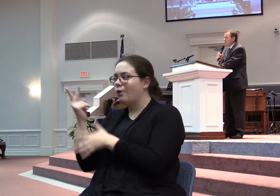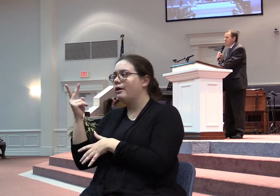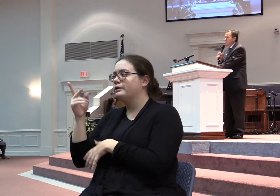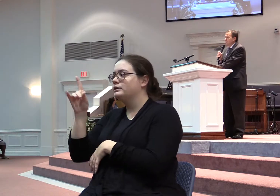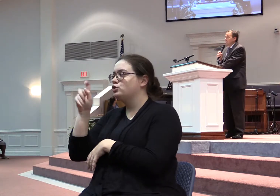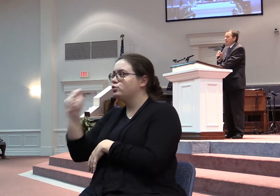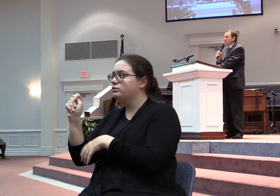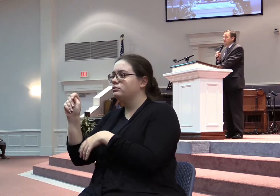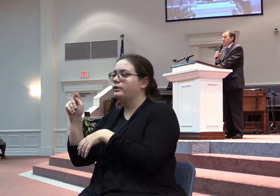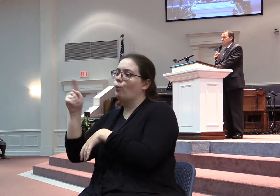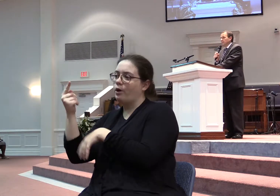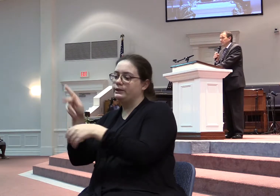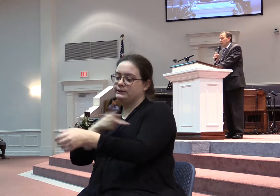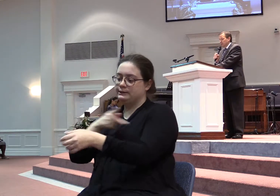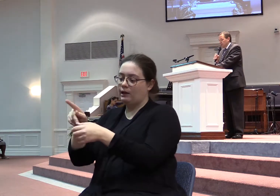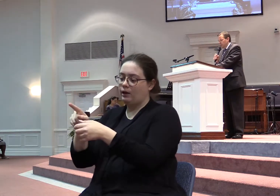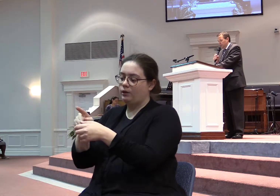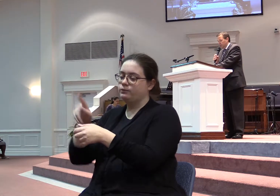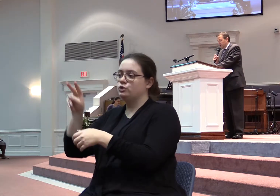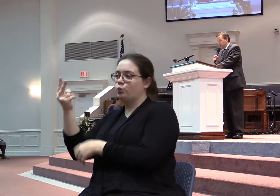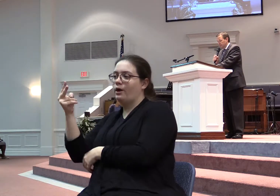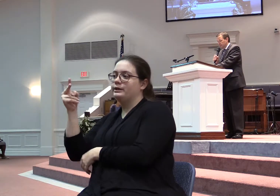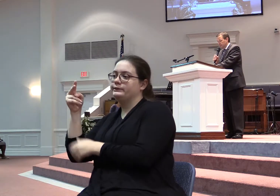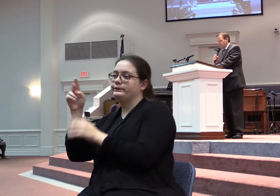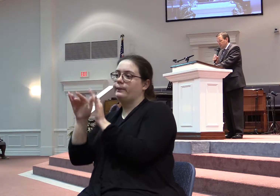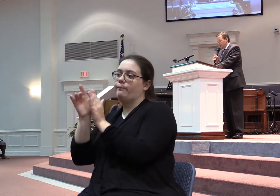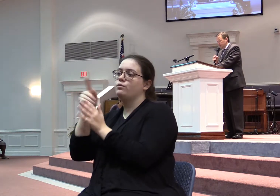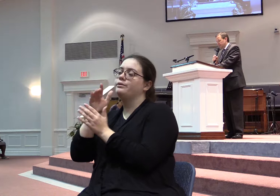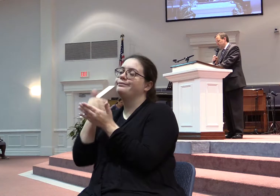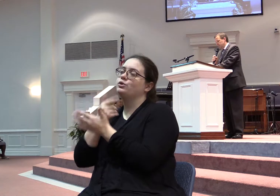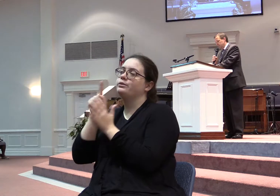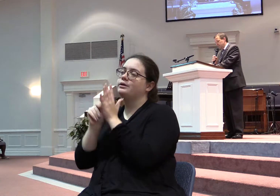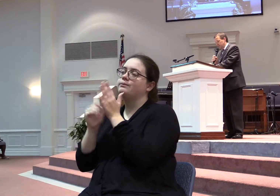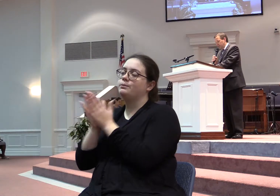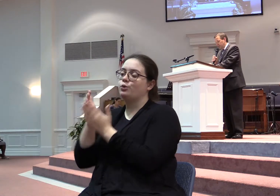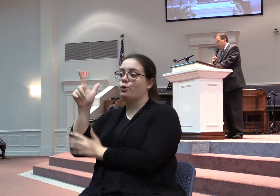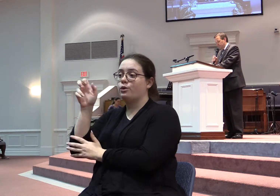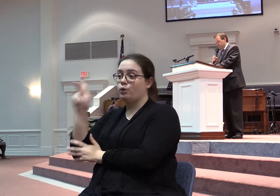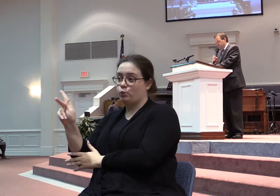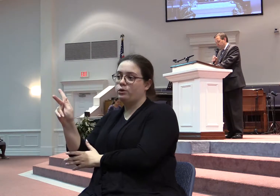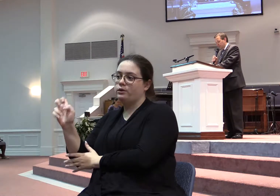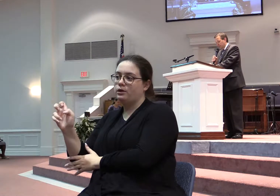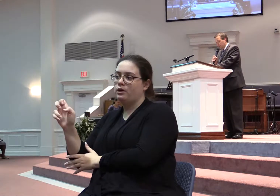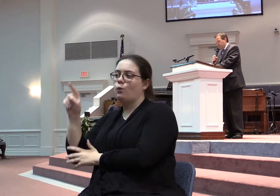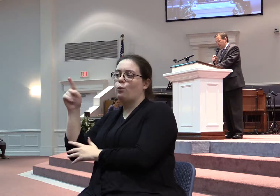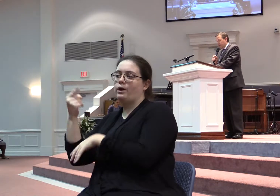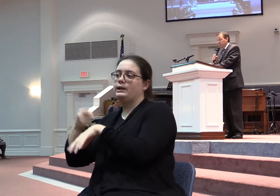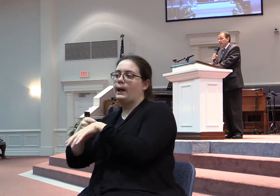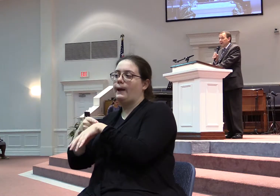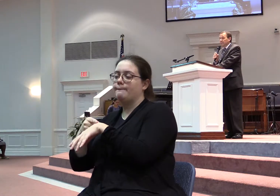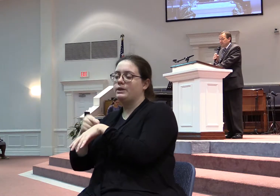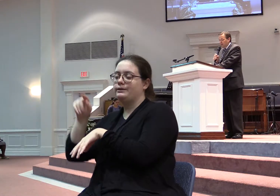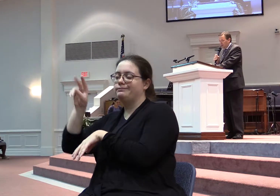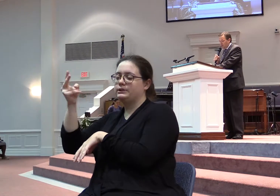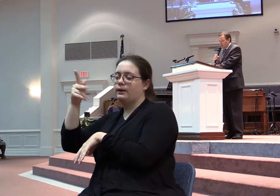Psalms, twice in the Gospel of Luke, and once in 2 Peter. If